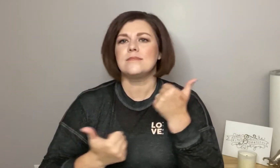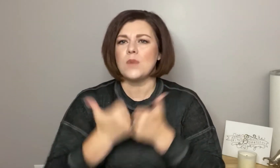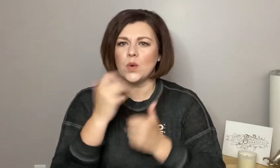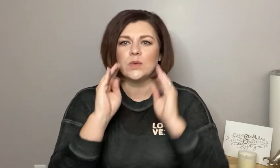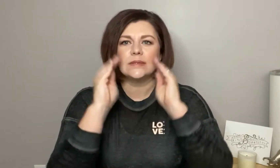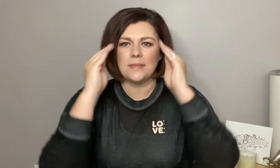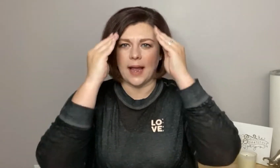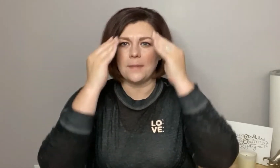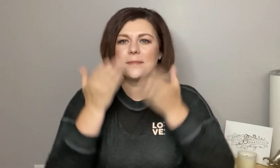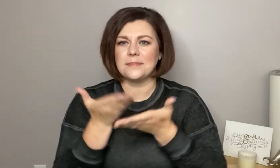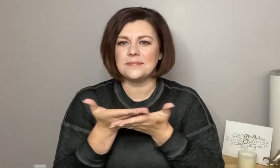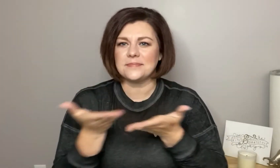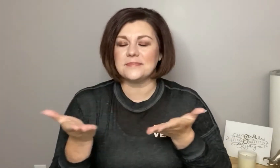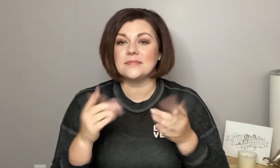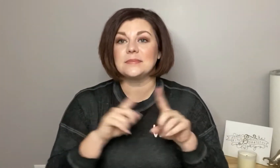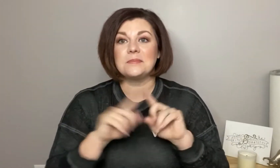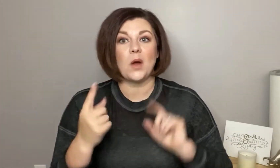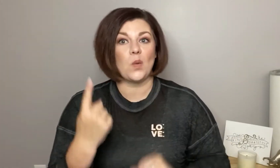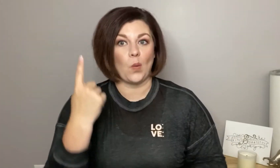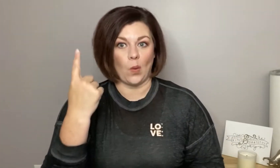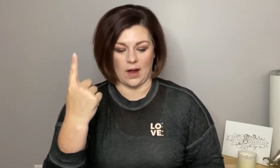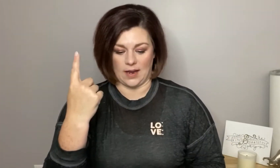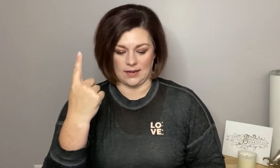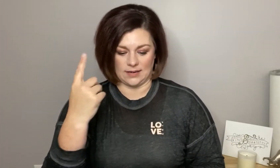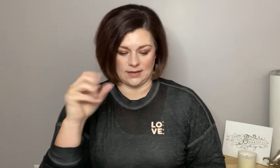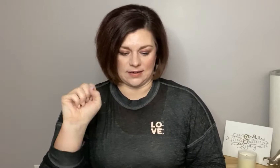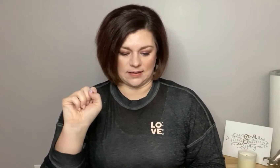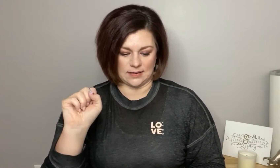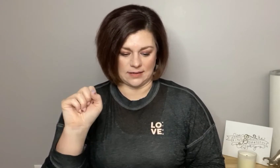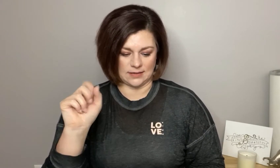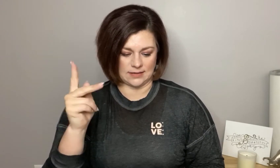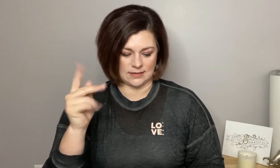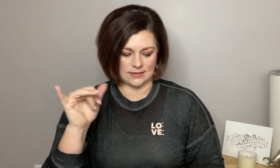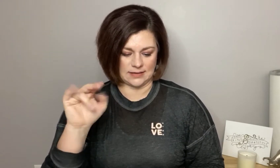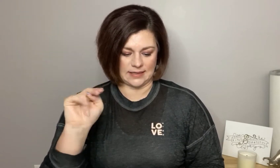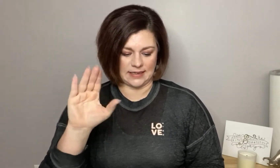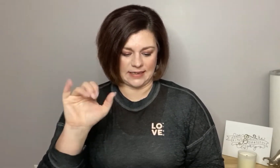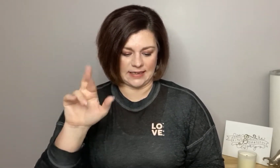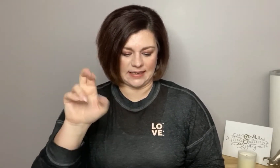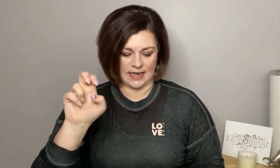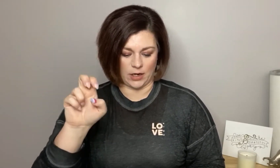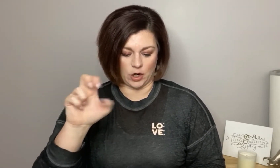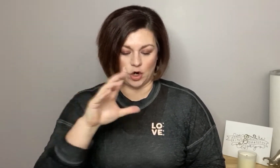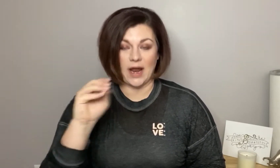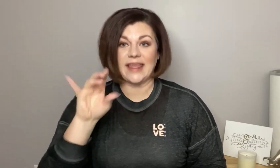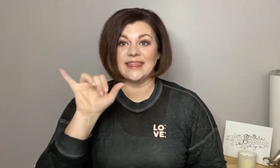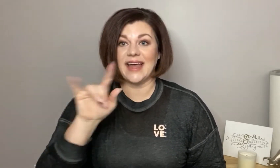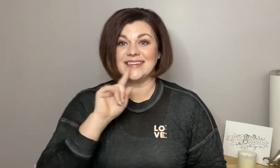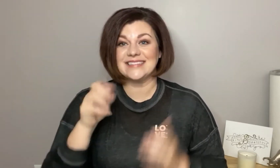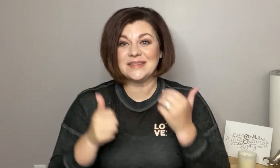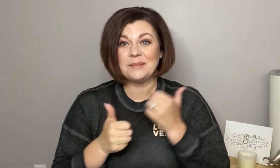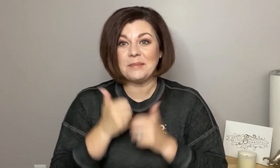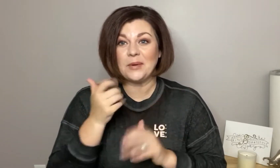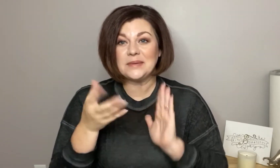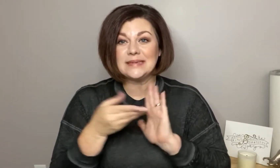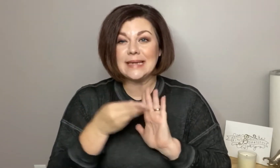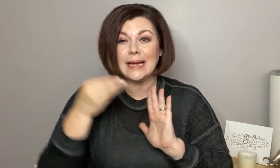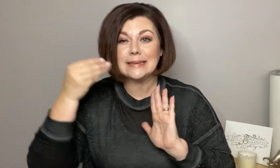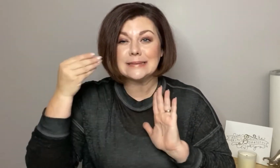All right, most of my stuff is makeup, but one item is a skincare item, and that is also